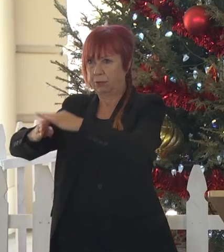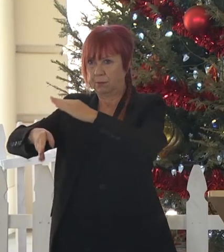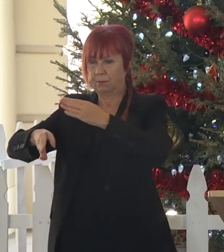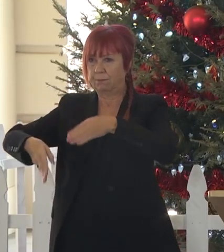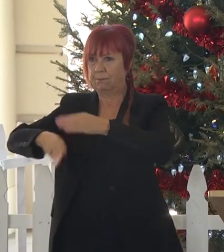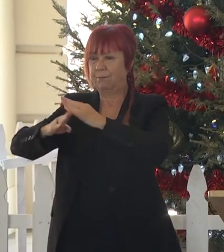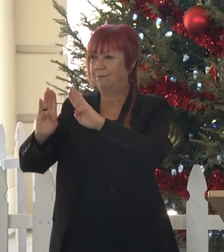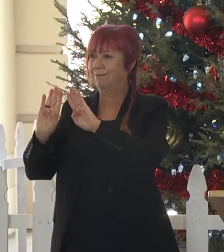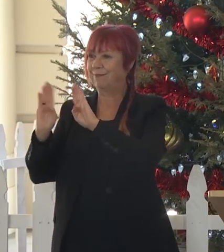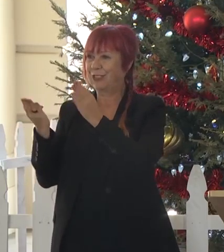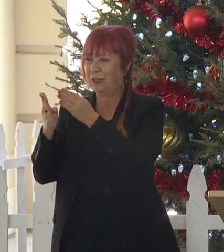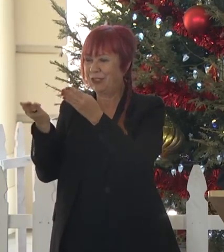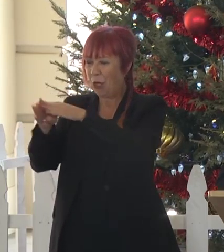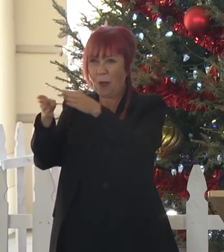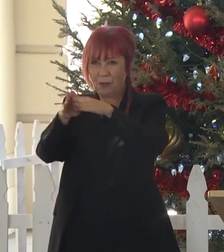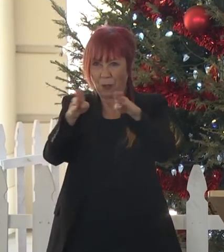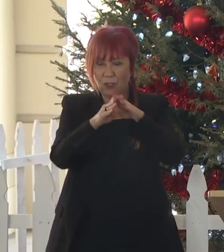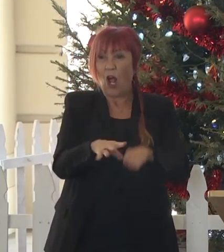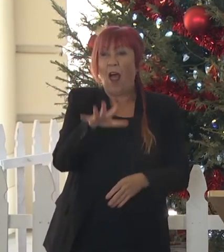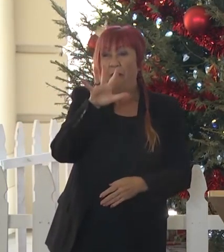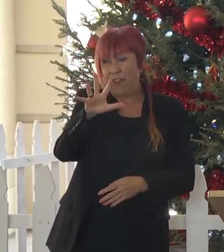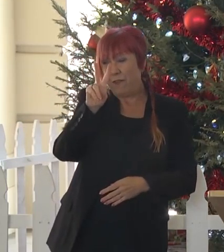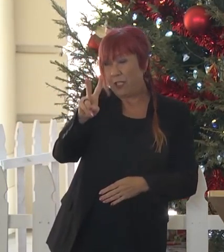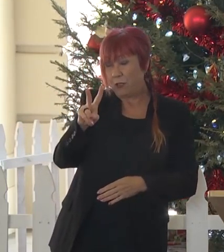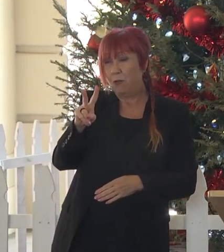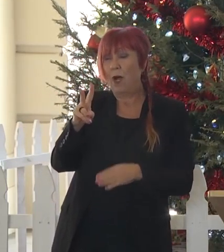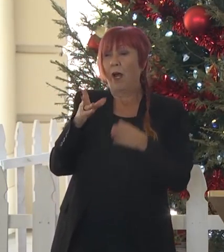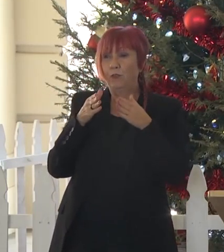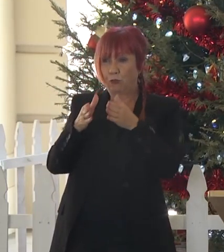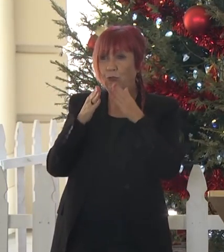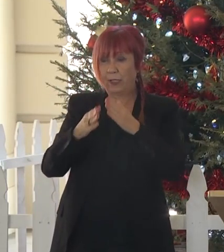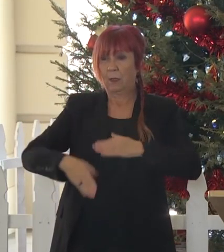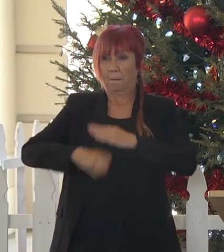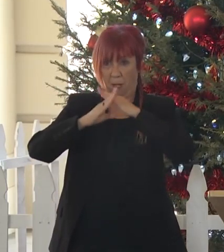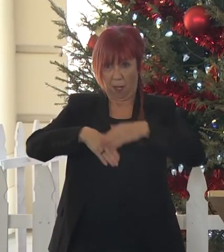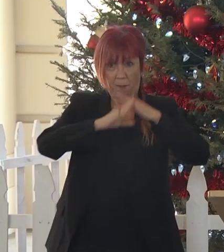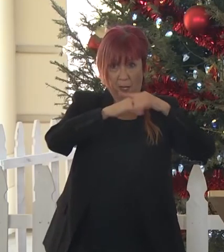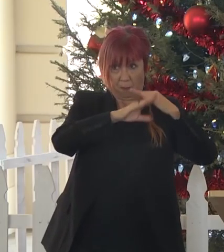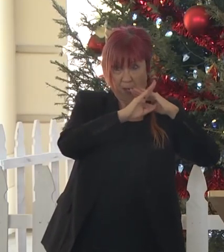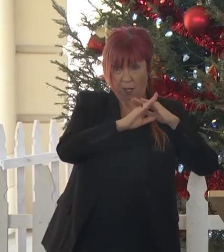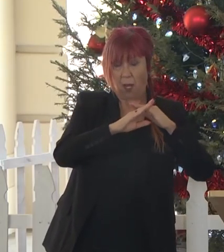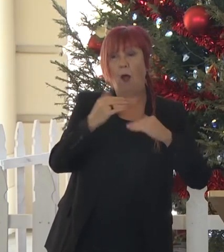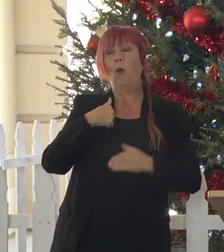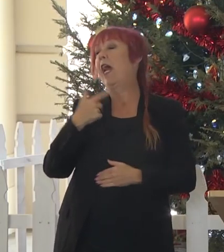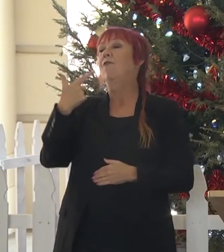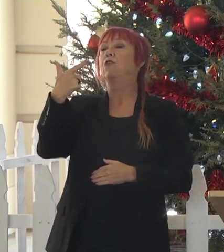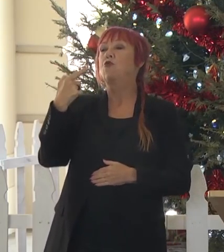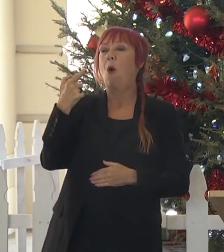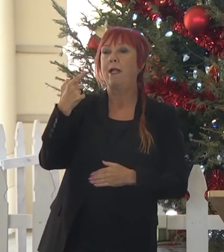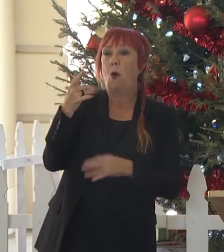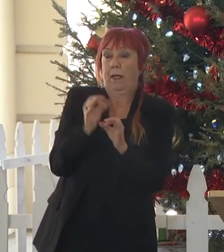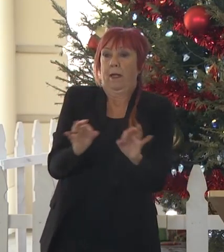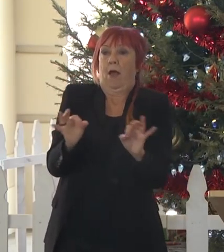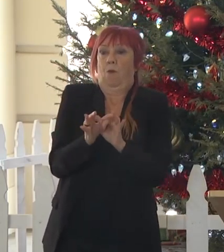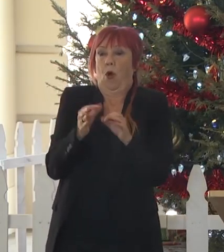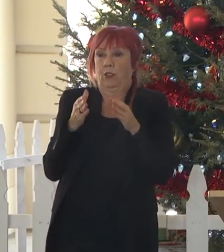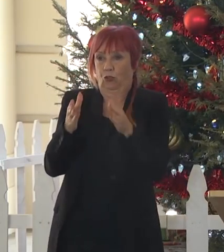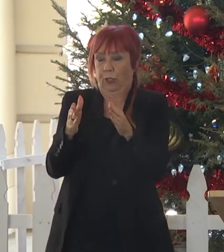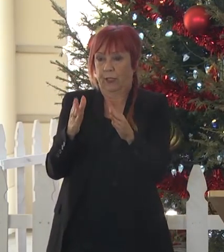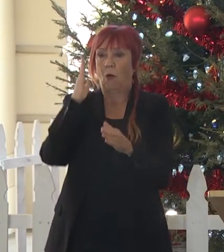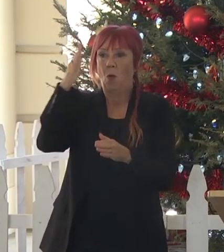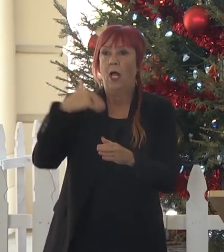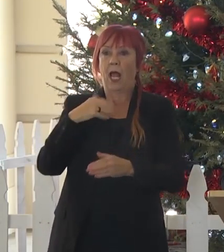52 minor streets that will be barricaded and staffed with personnel. There are 21 major crossover streets that will be staffed with law